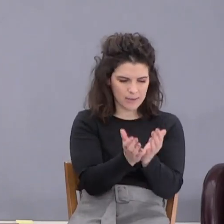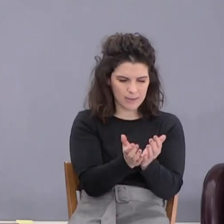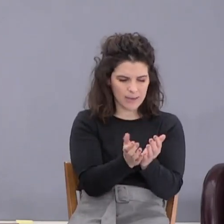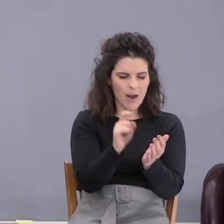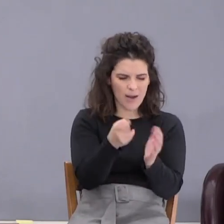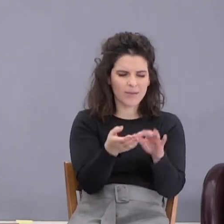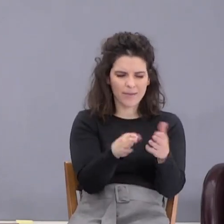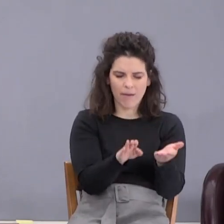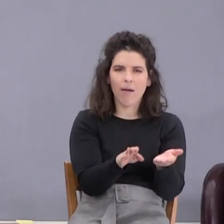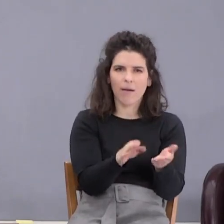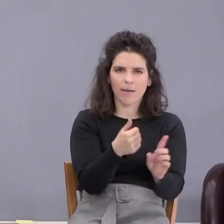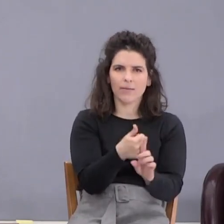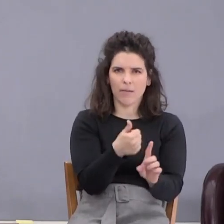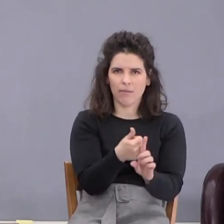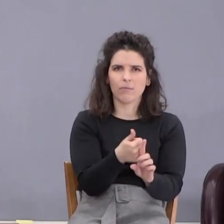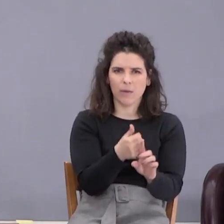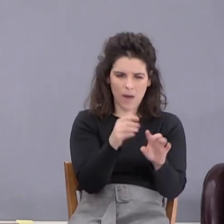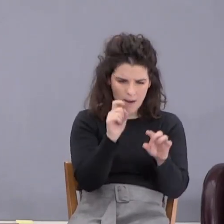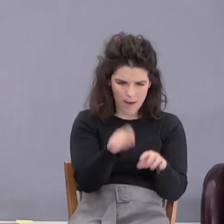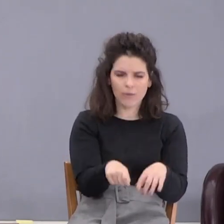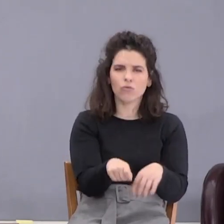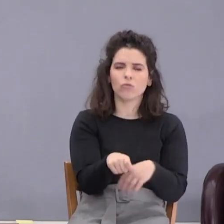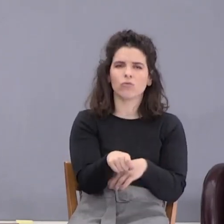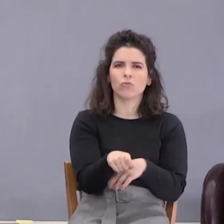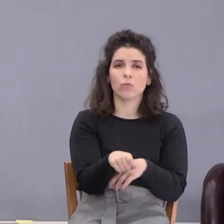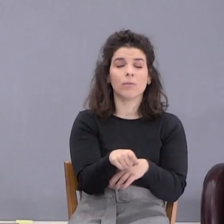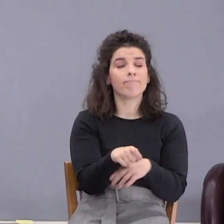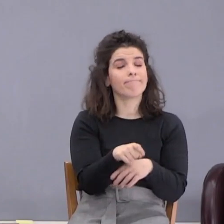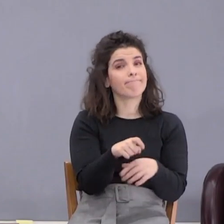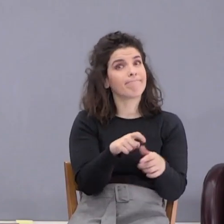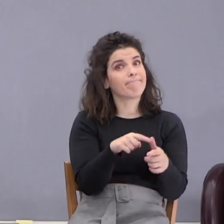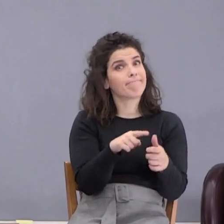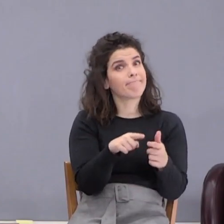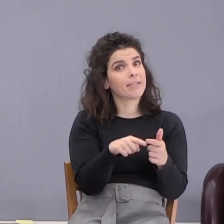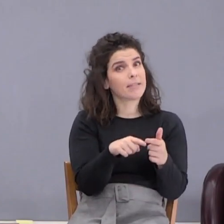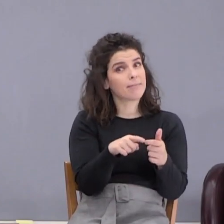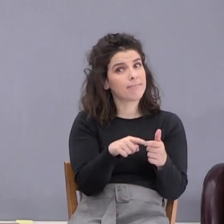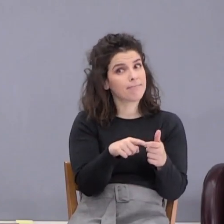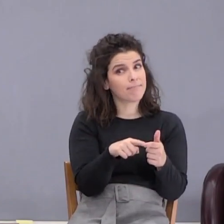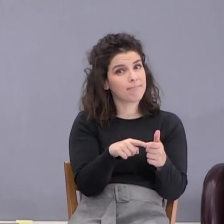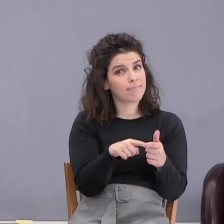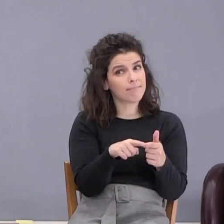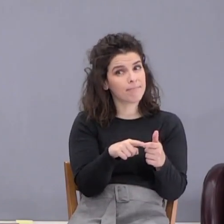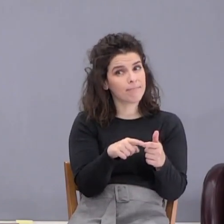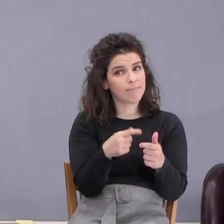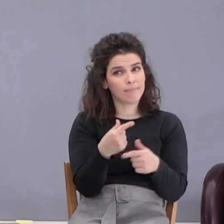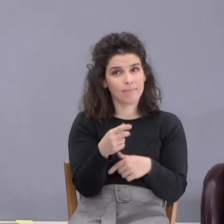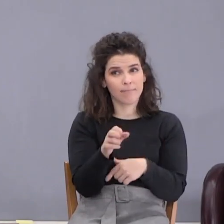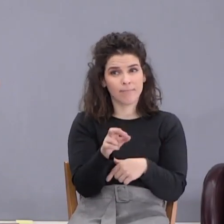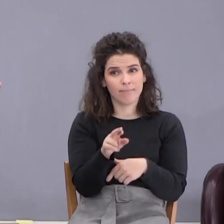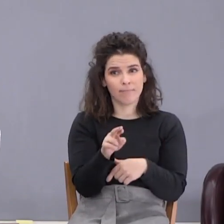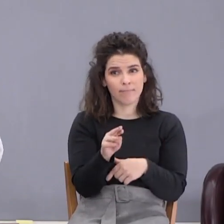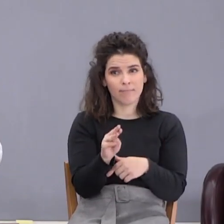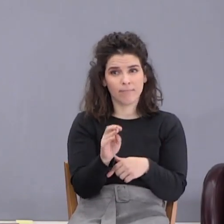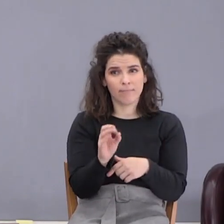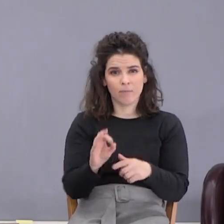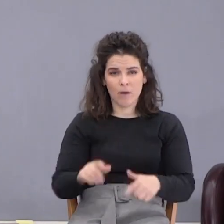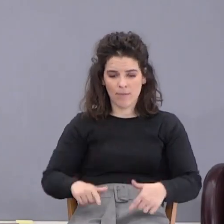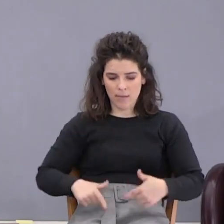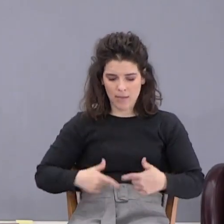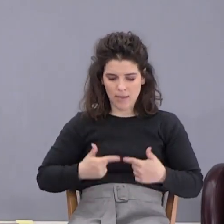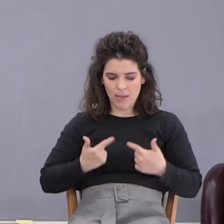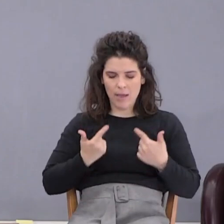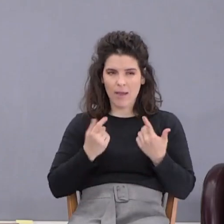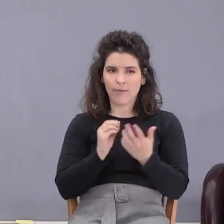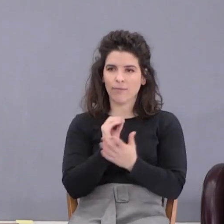die unto itself. And then something happens, the germ of life. And